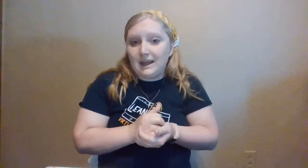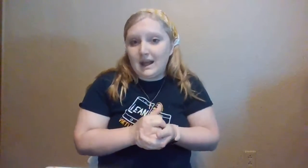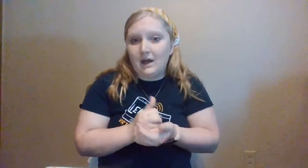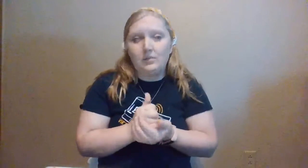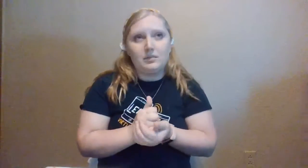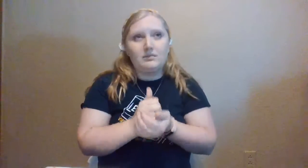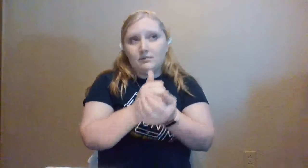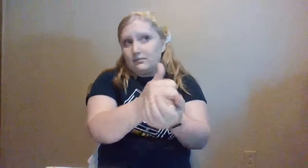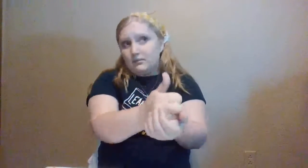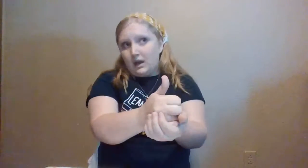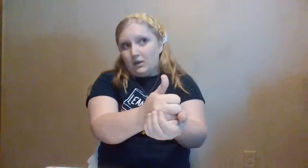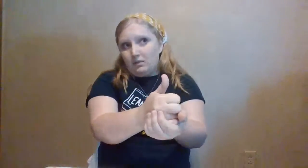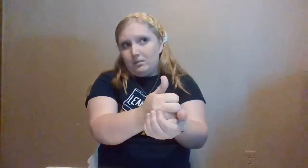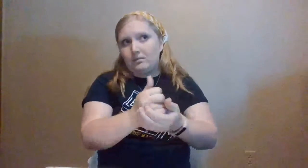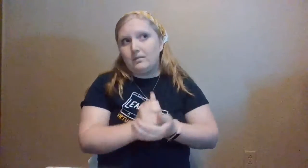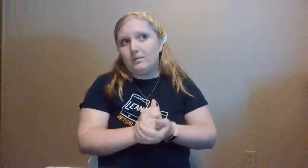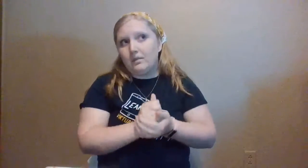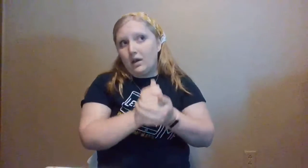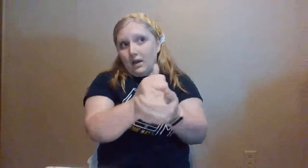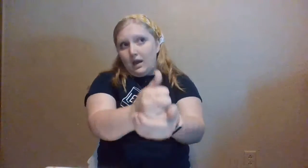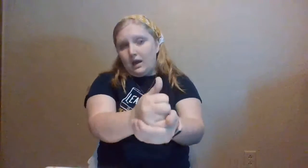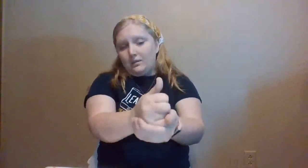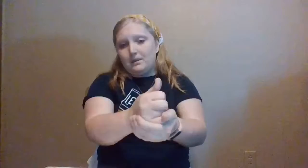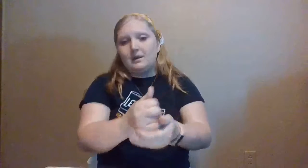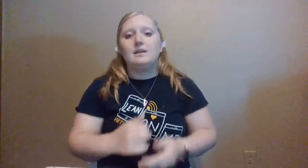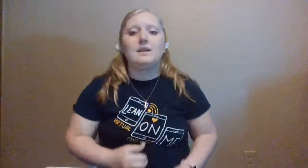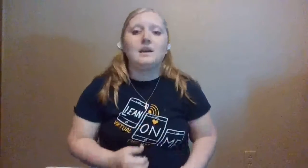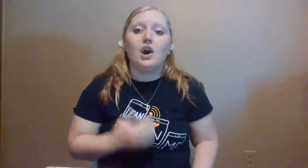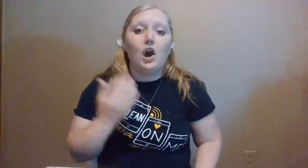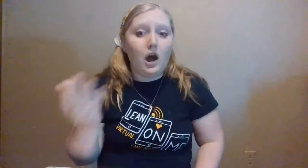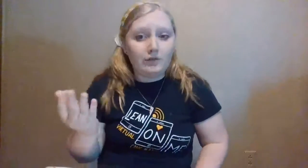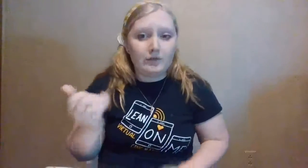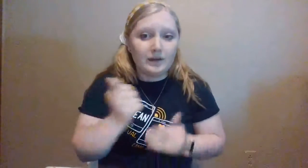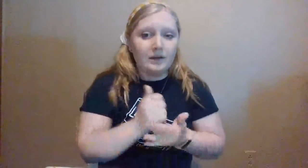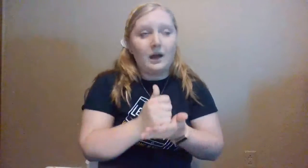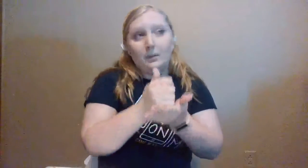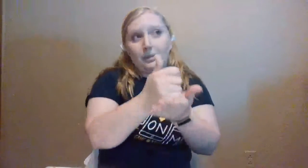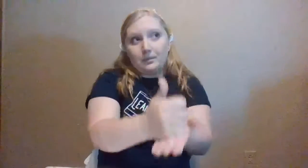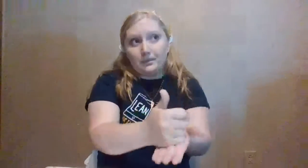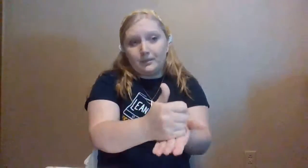need help, help, help. It's like you're offering your help.